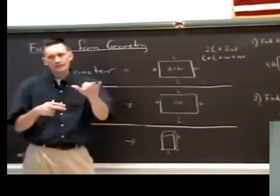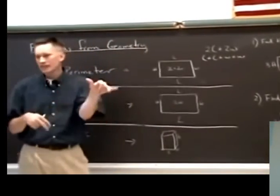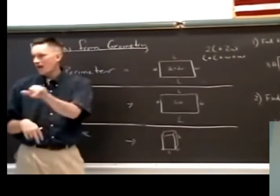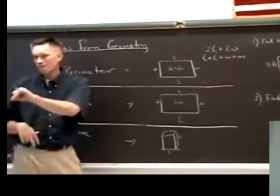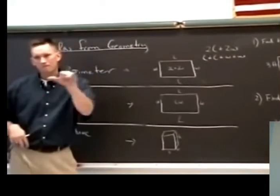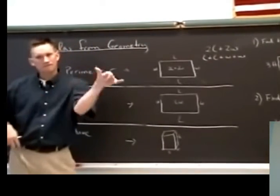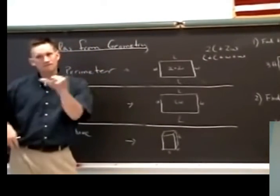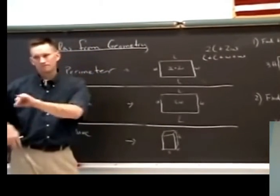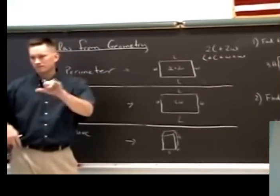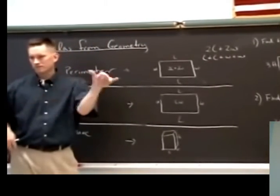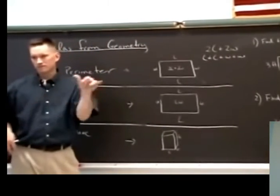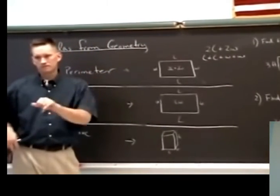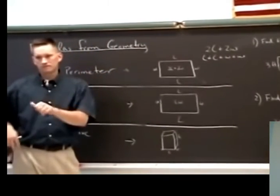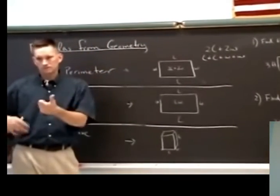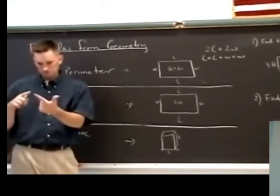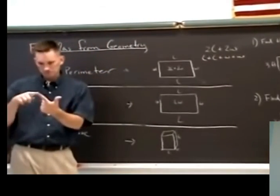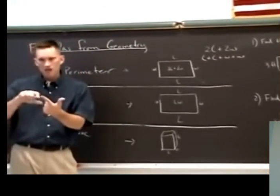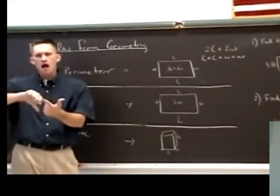width plus the width.